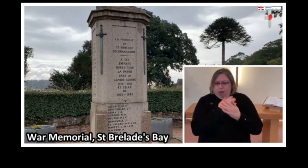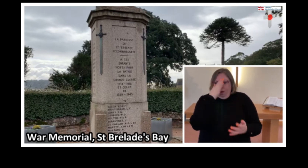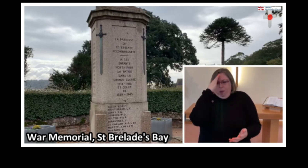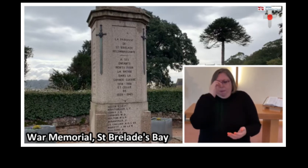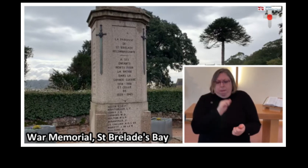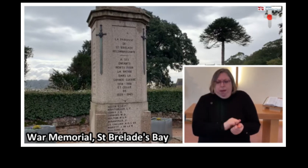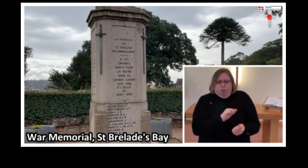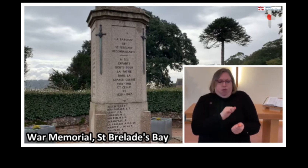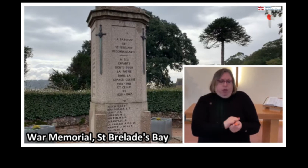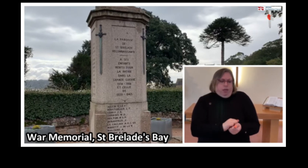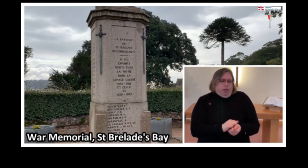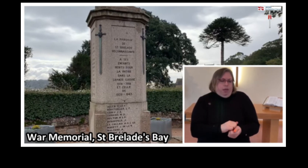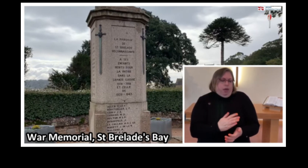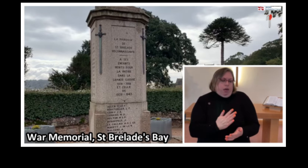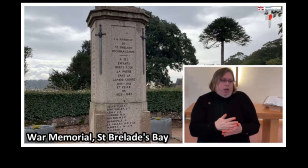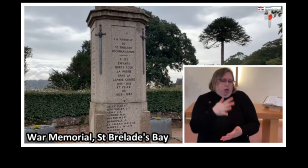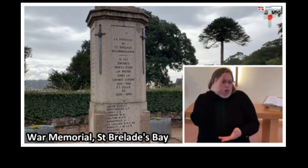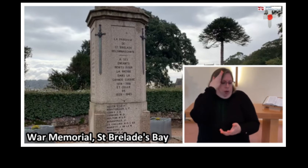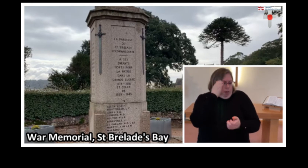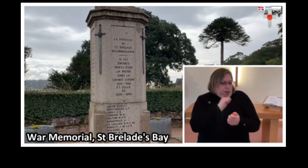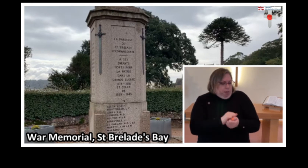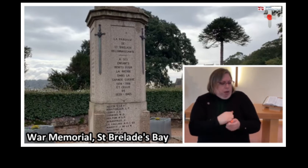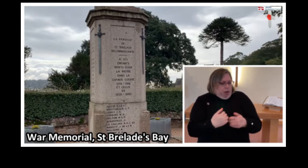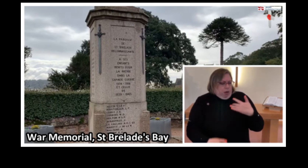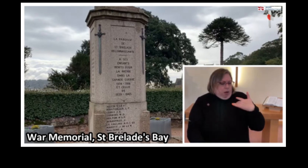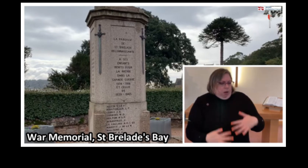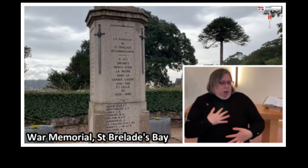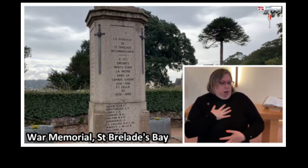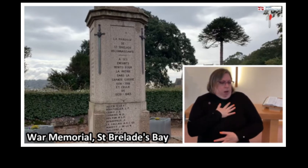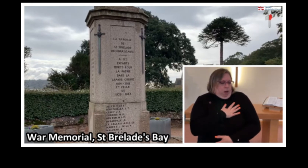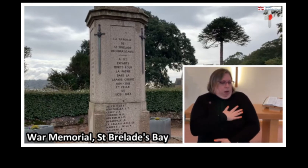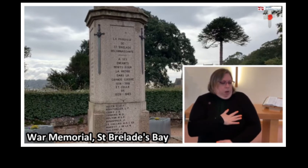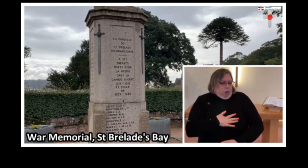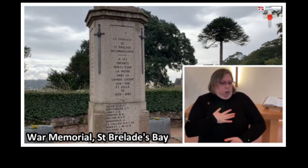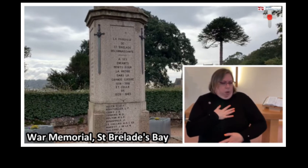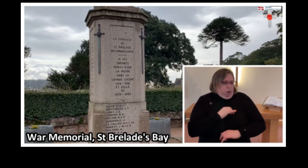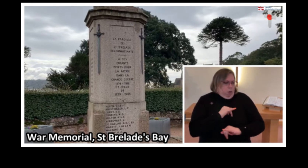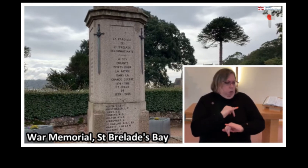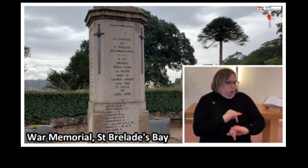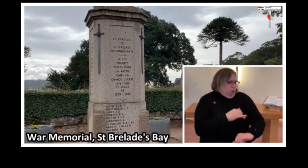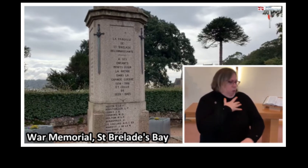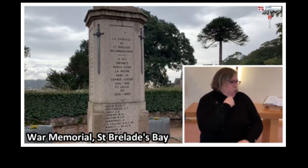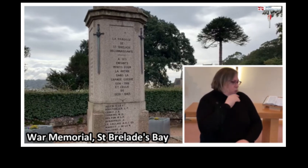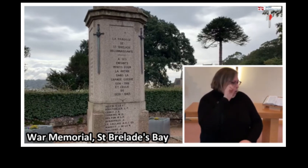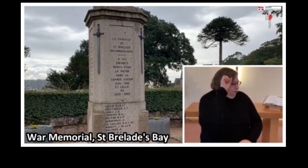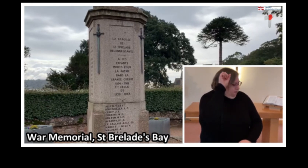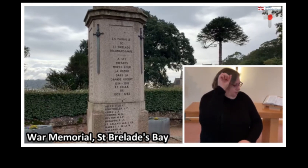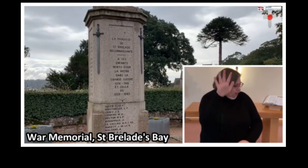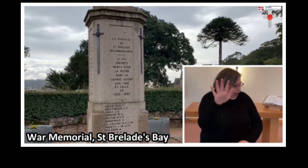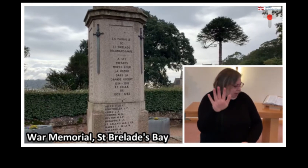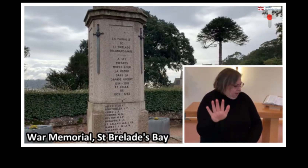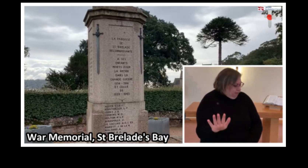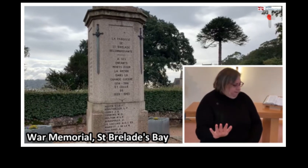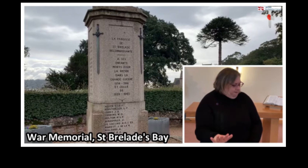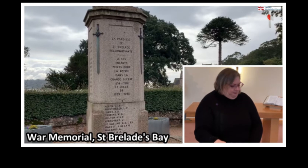Those memories which are still too painful and the experiences we wished we could forget.